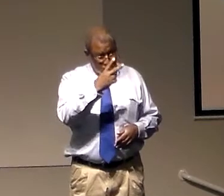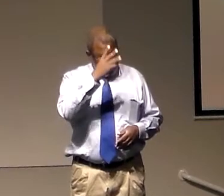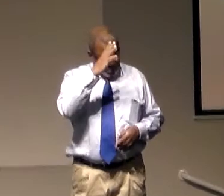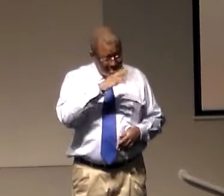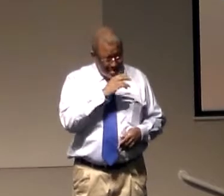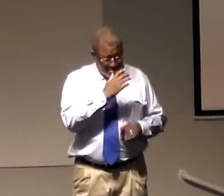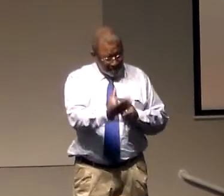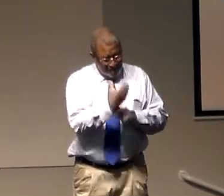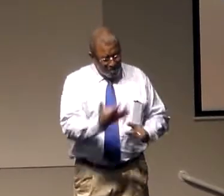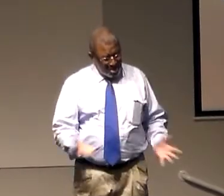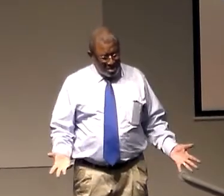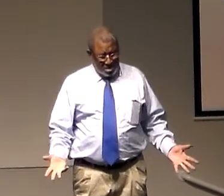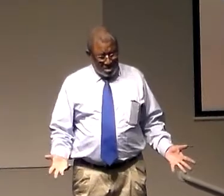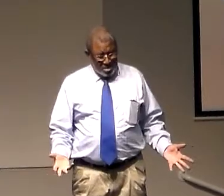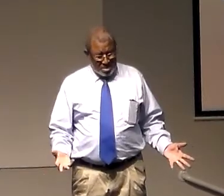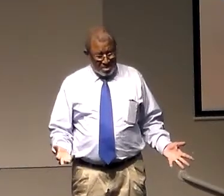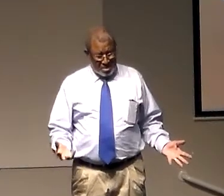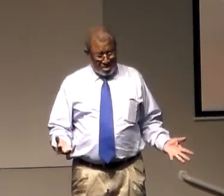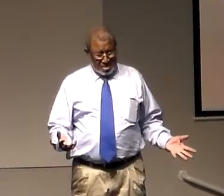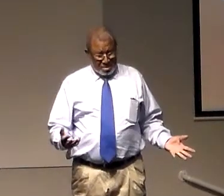But Lot said to the 2 men, sir,